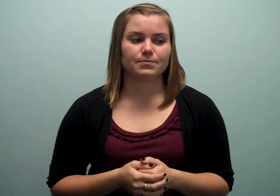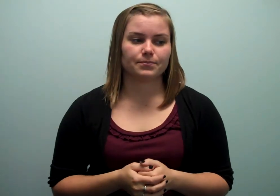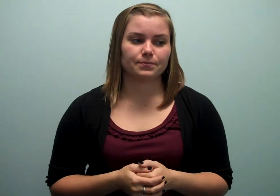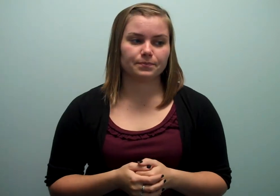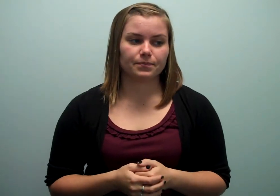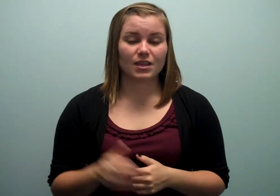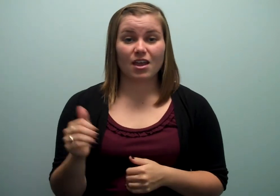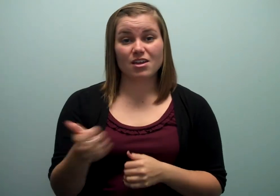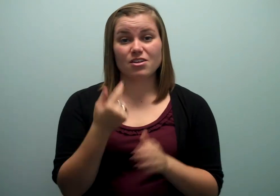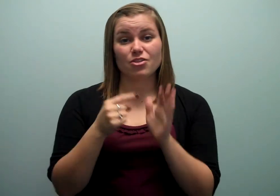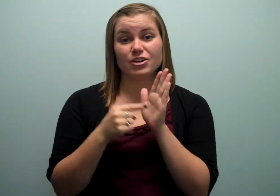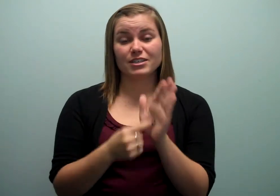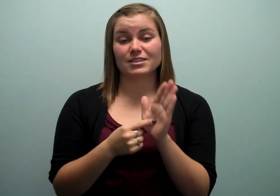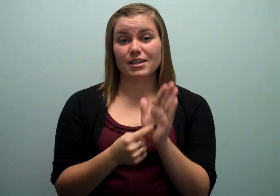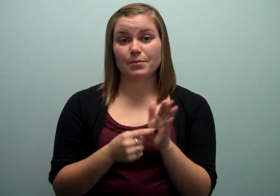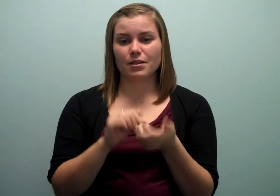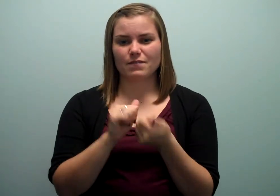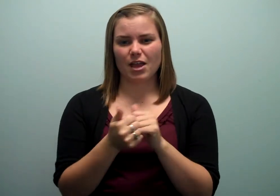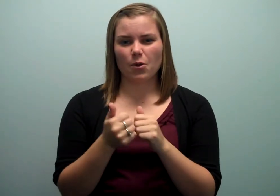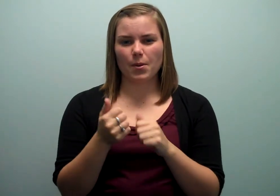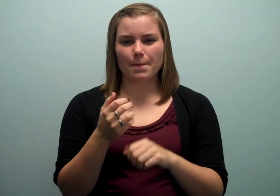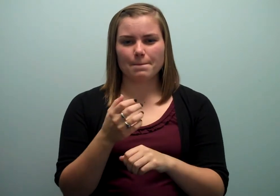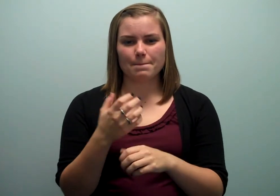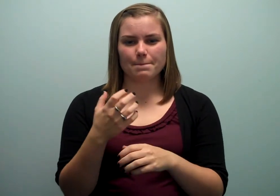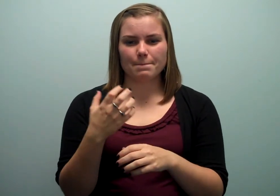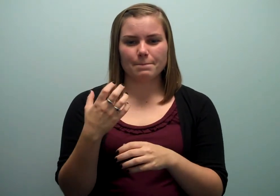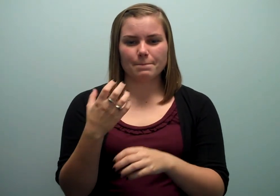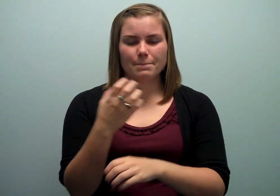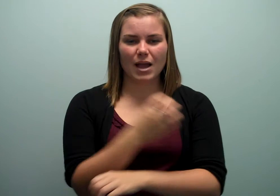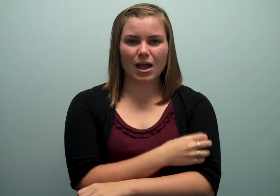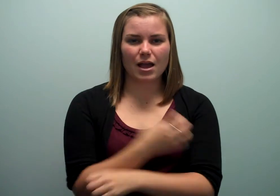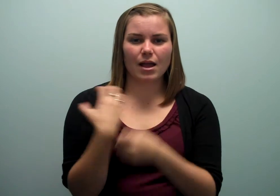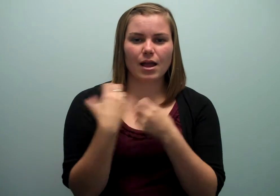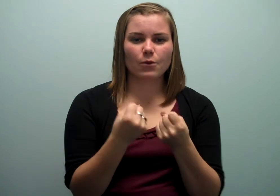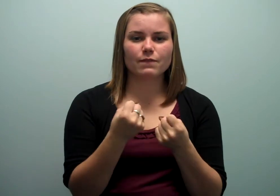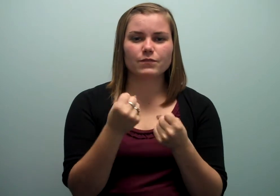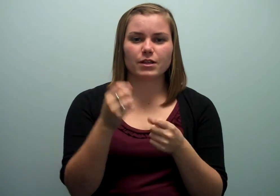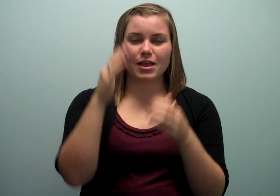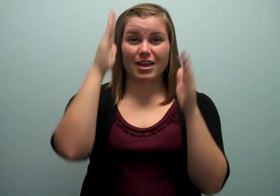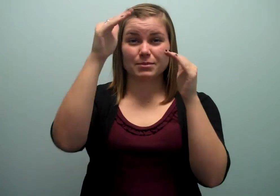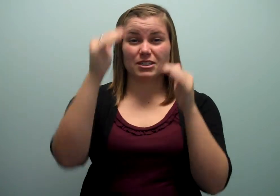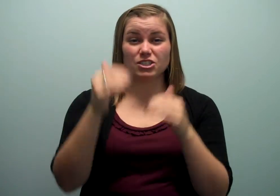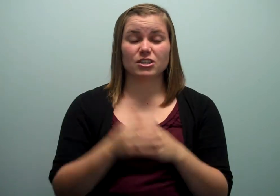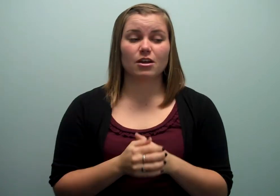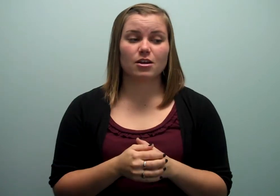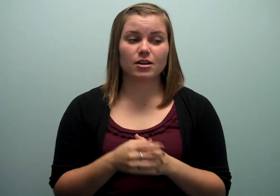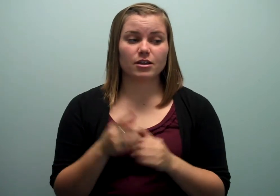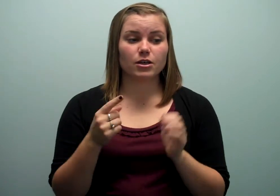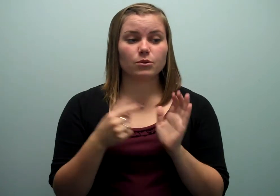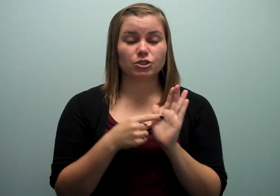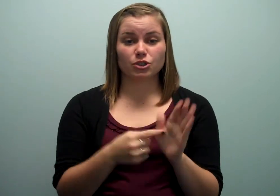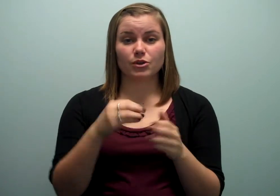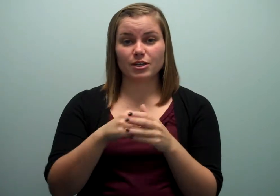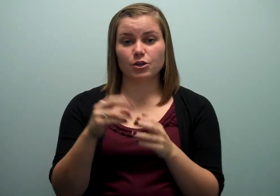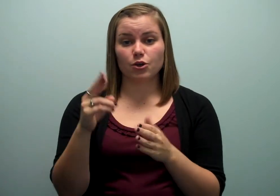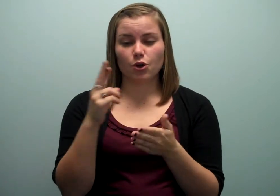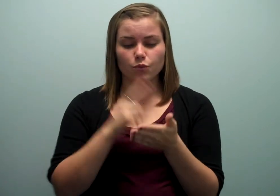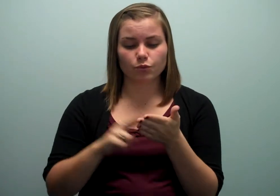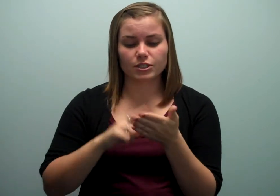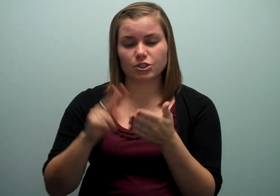Another example of how powerful expectations are in determining events was shown in a research project conducted in San